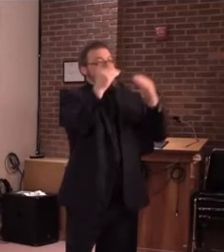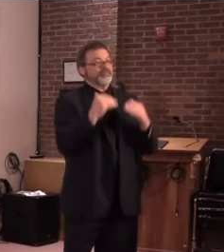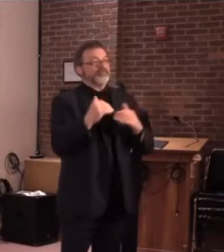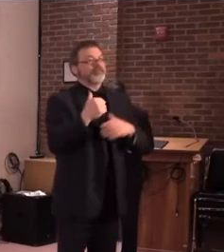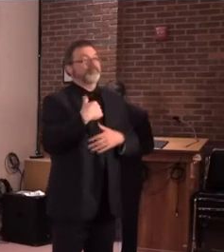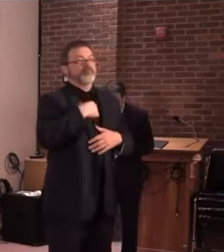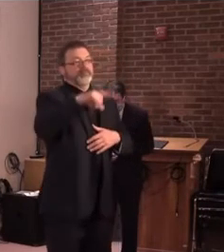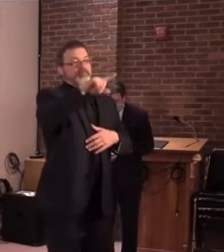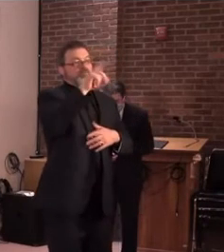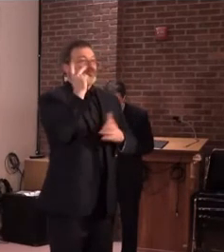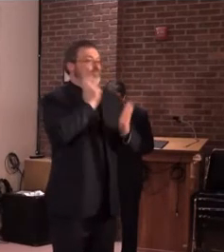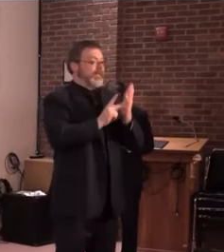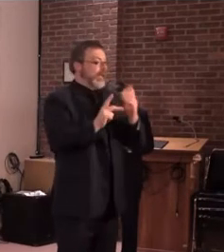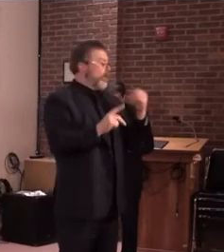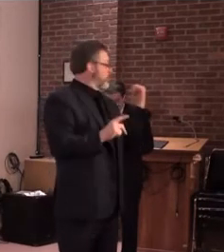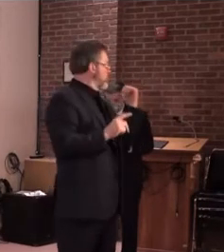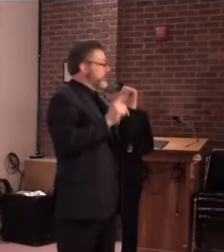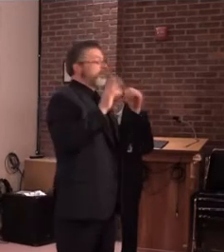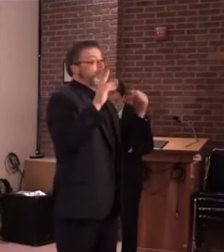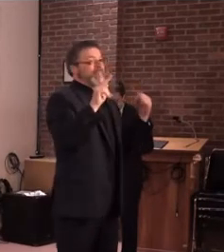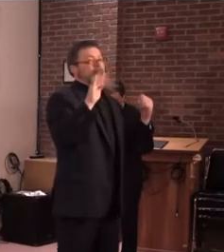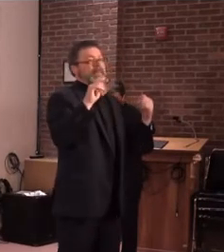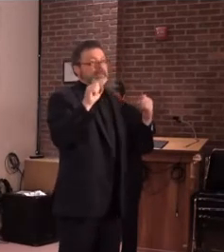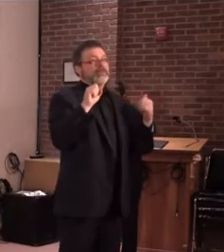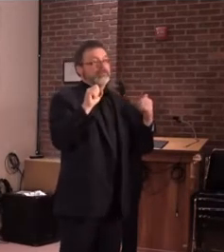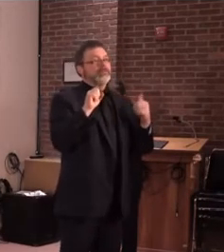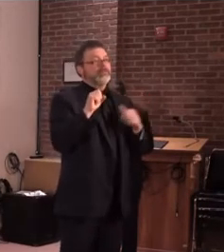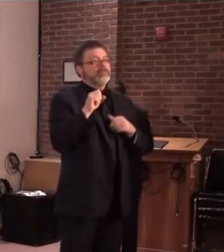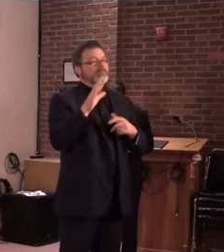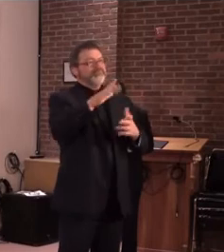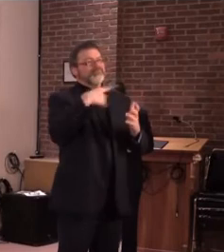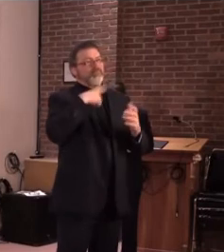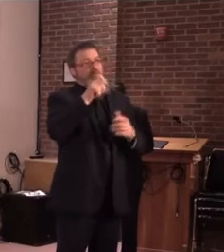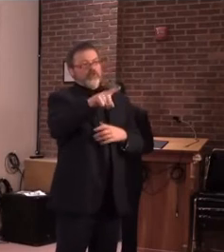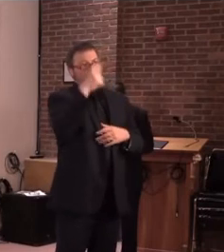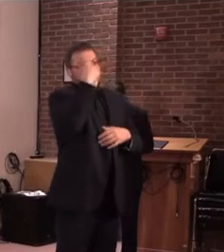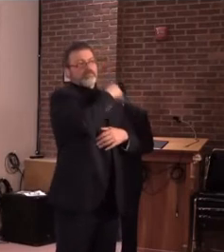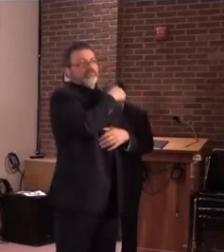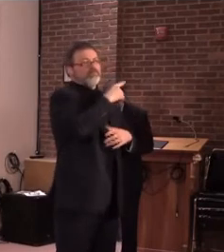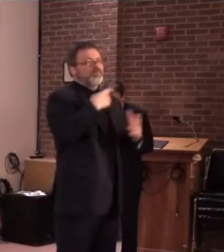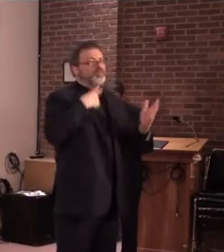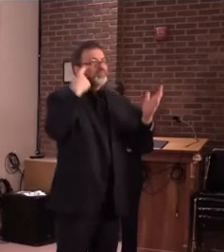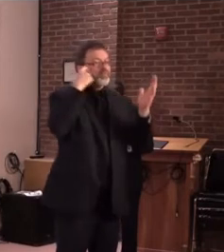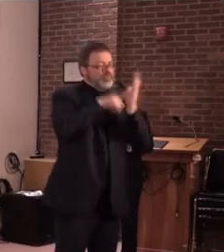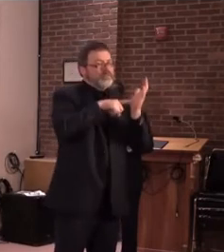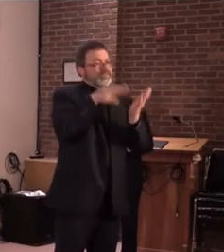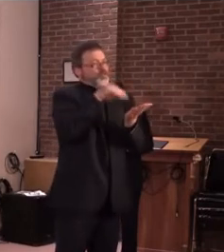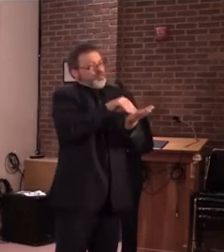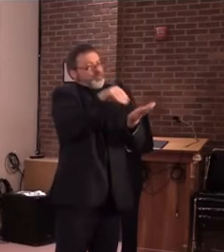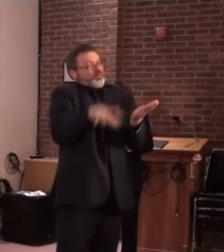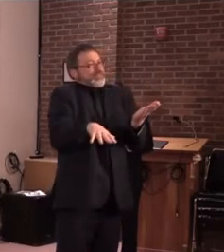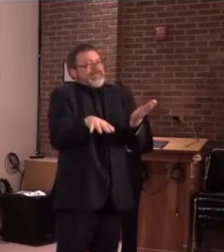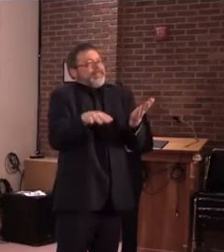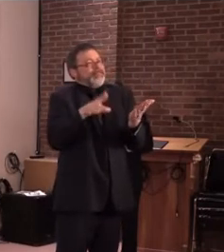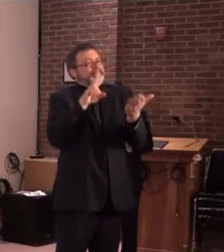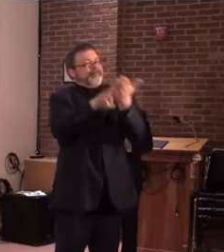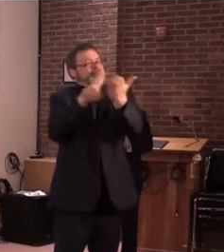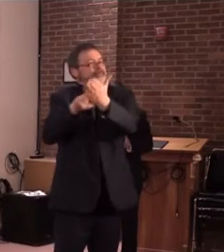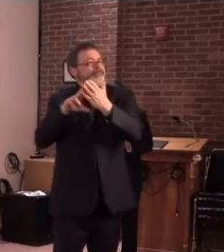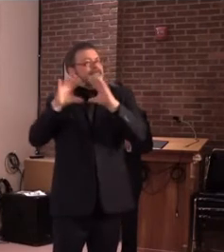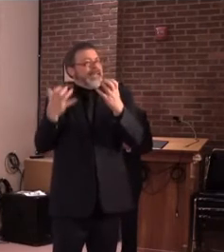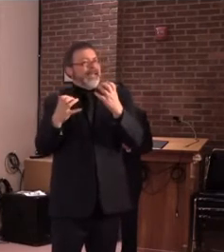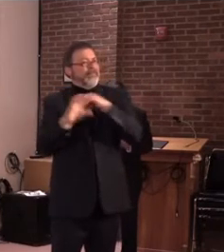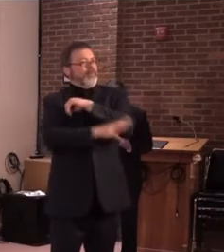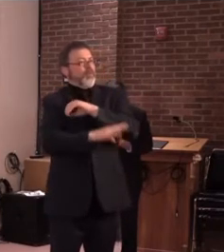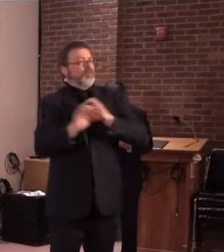both student enrollment, and we've seen massive drops in the number of farms. Yet we don't seem to have seen any cuts in the